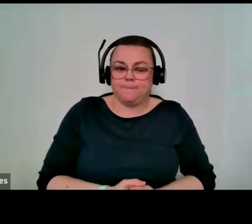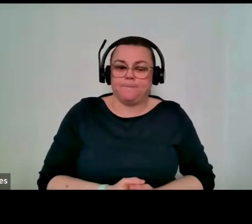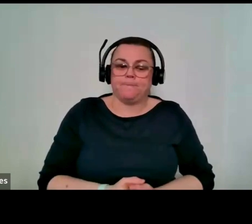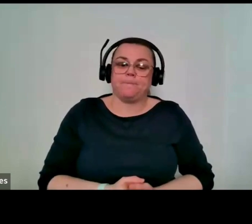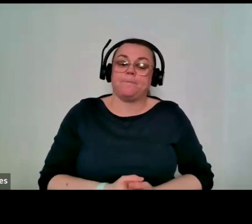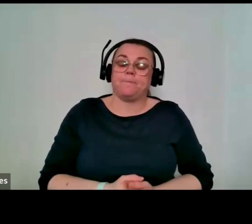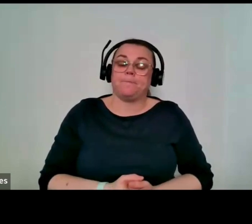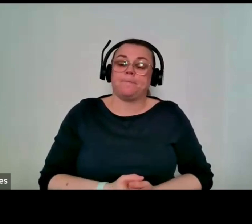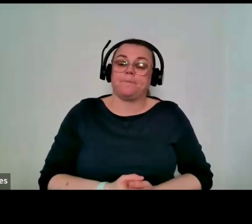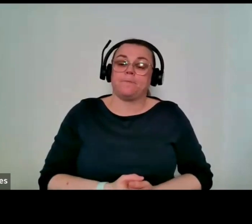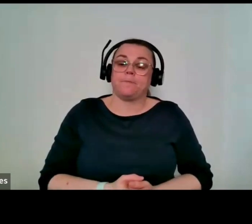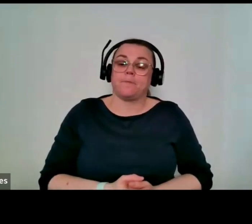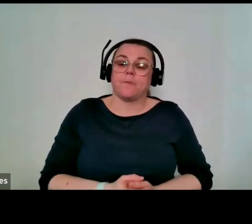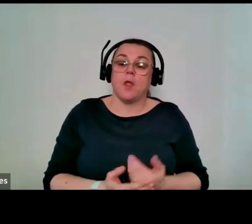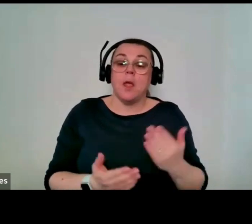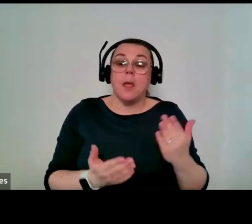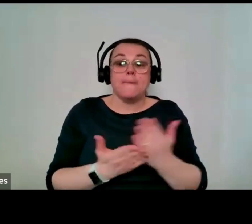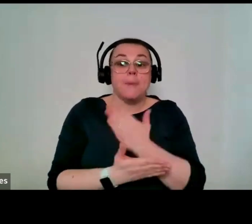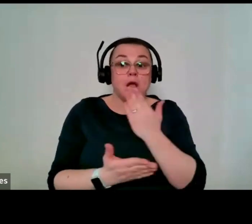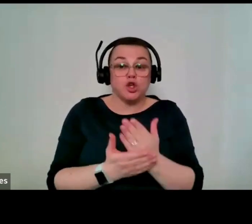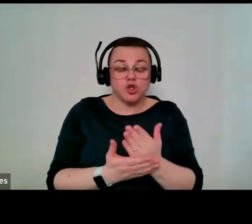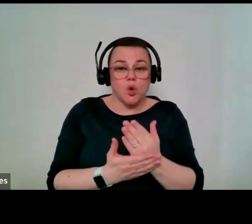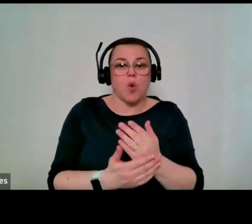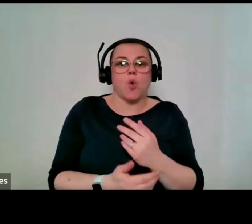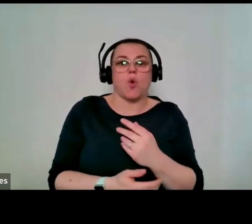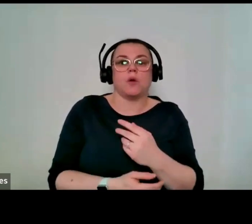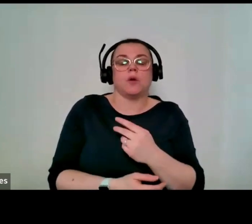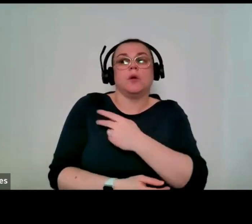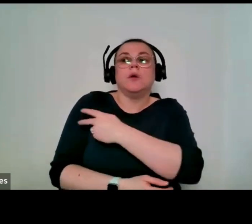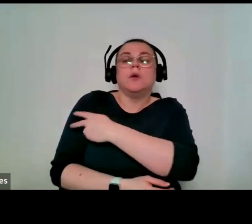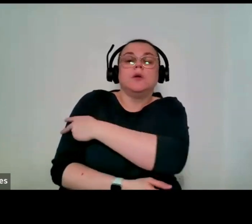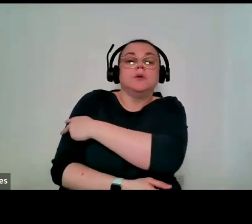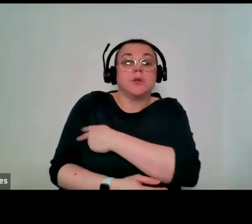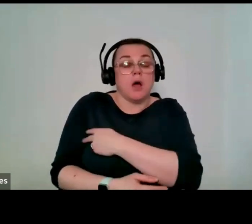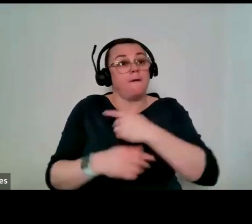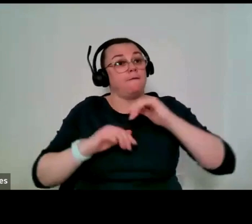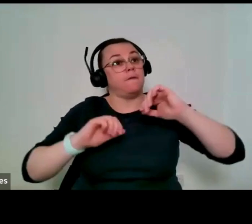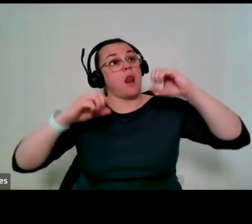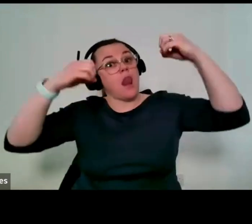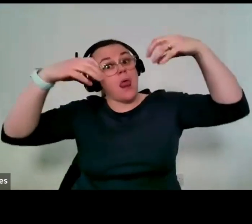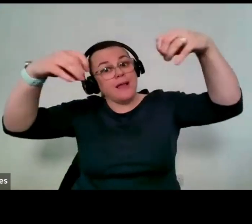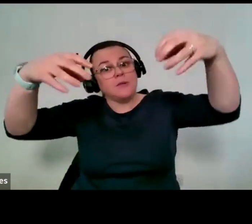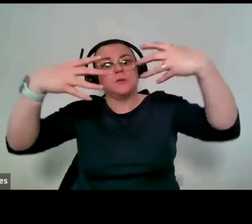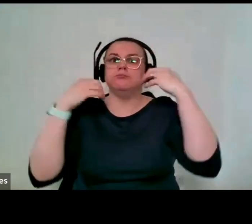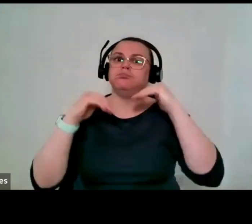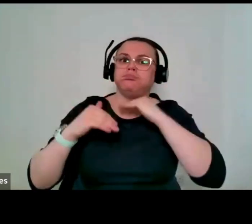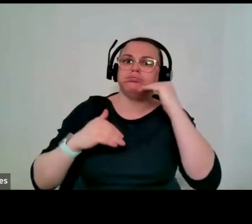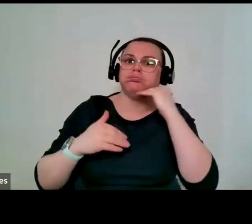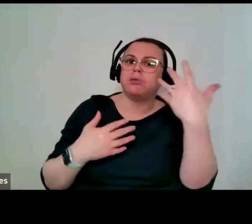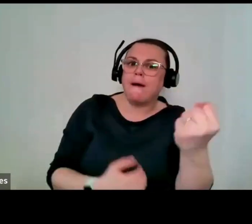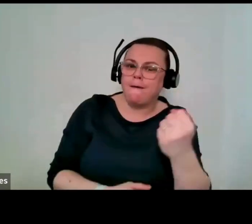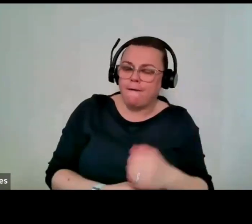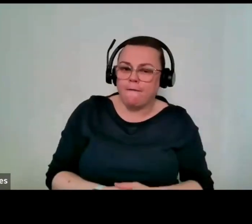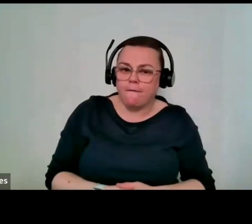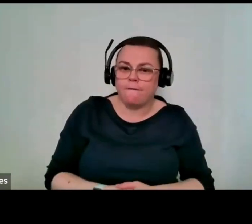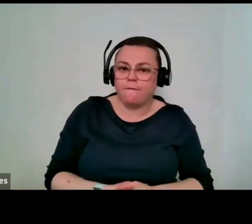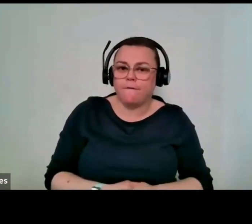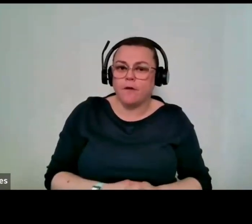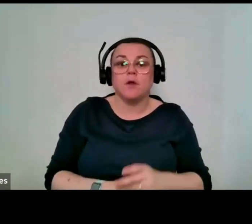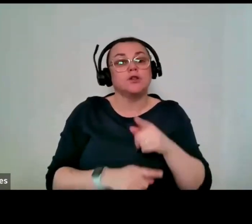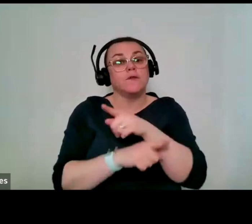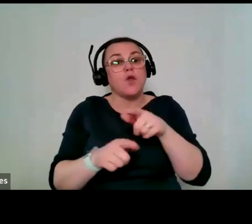that that your deaf employees are working in wireless areas. There's plenty of lighting. People who